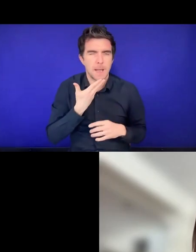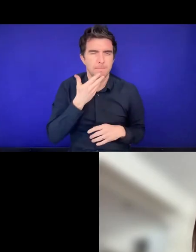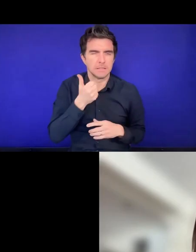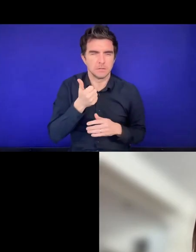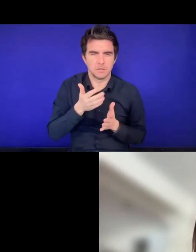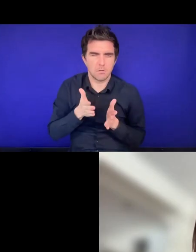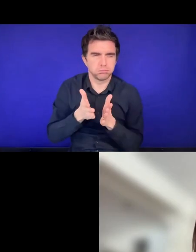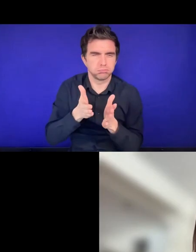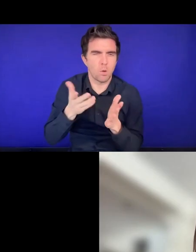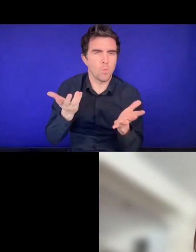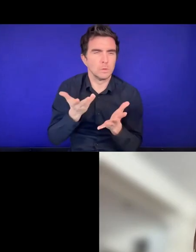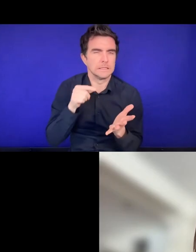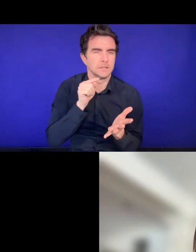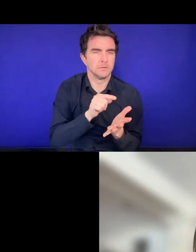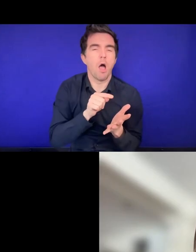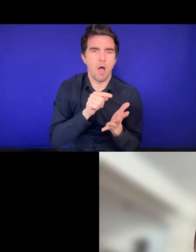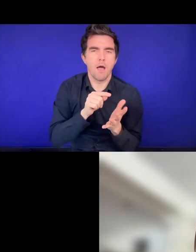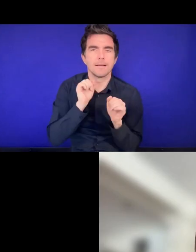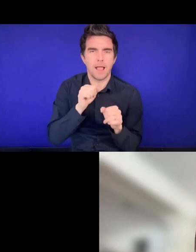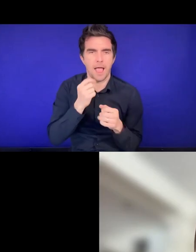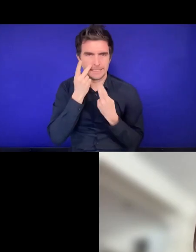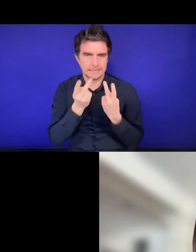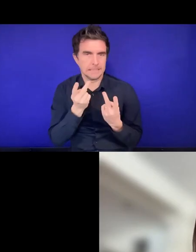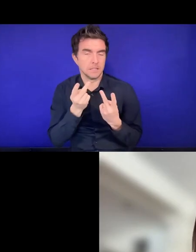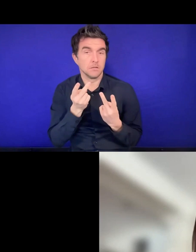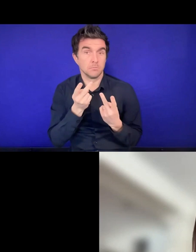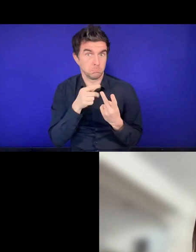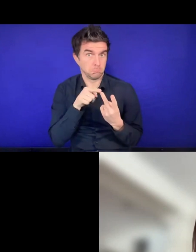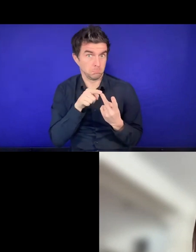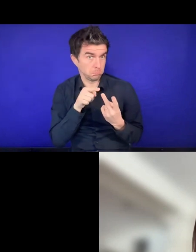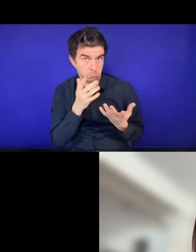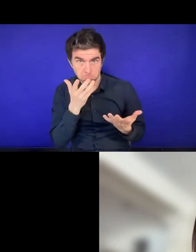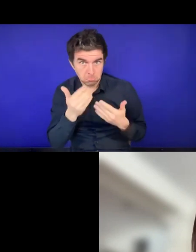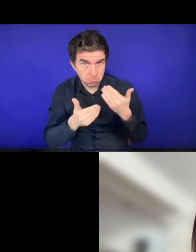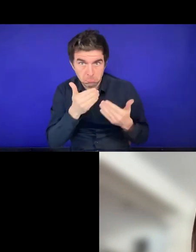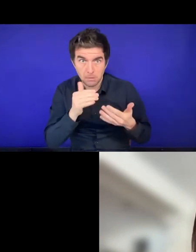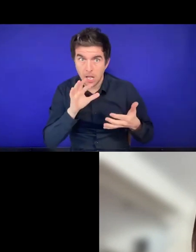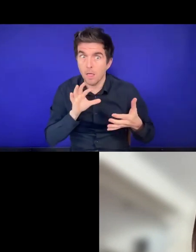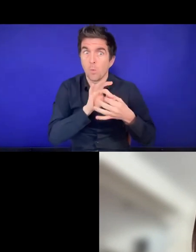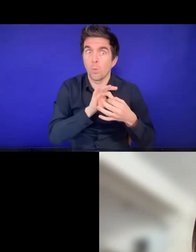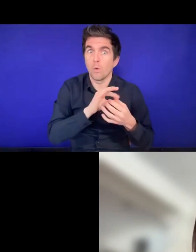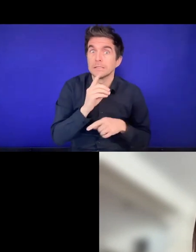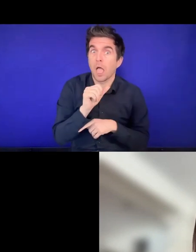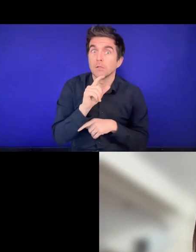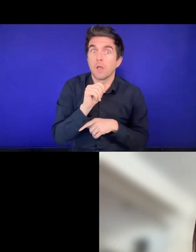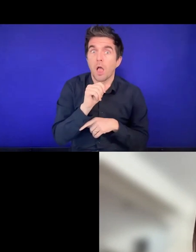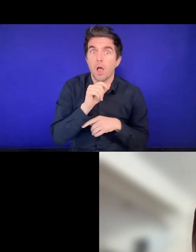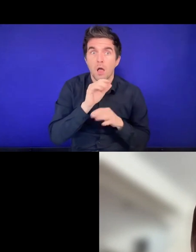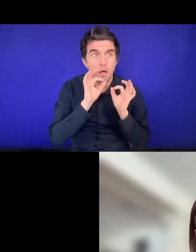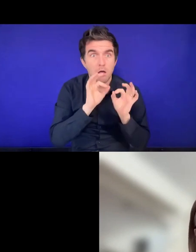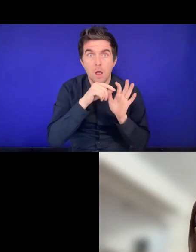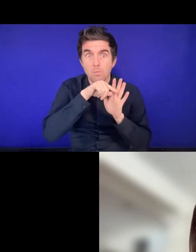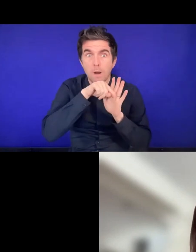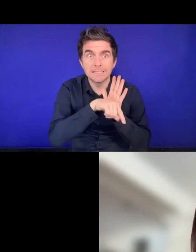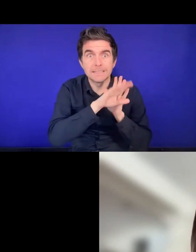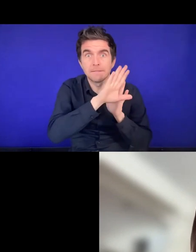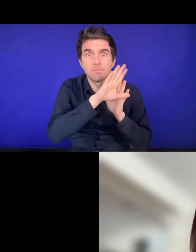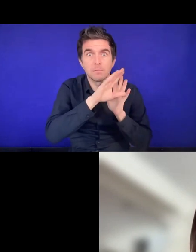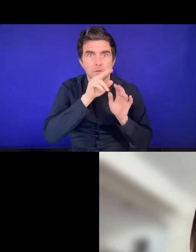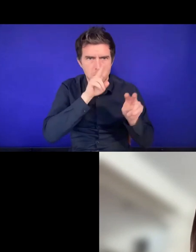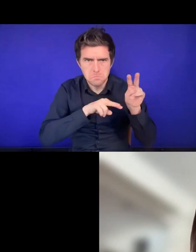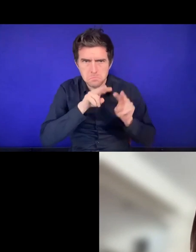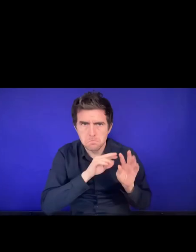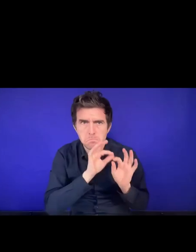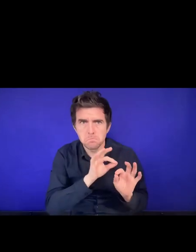official statistical systems. But also, a lot of this data and a lot of these groups and communities do not want the data